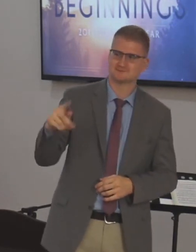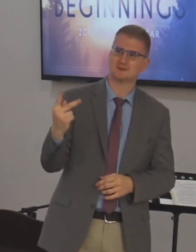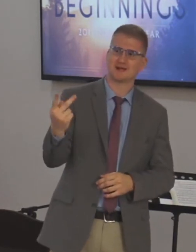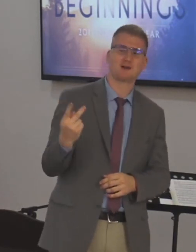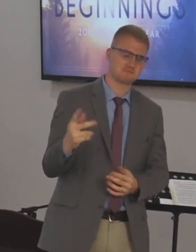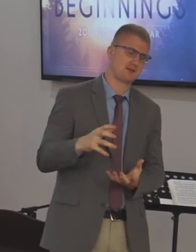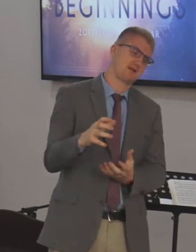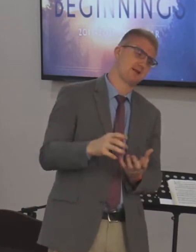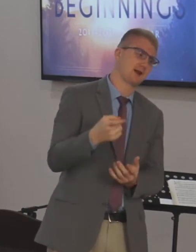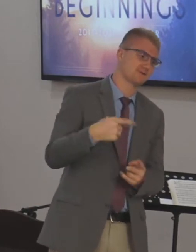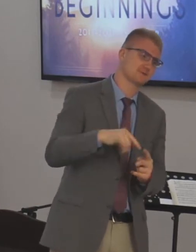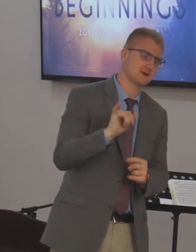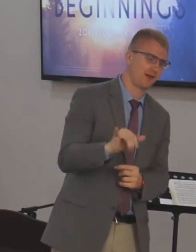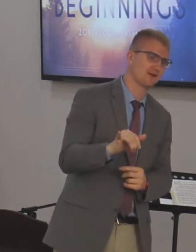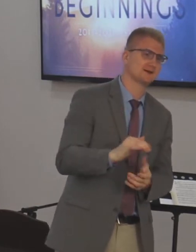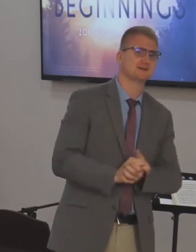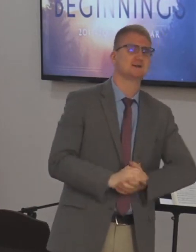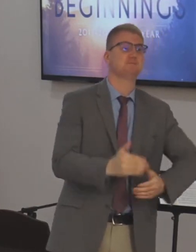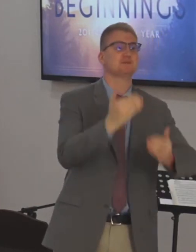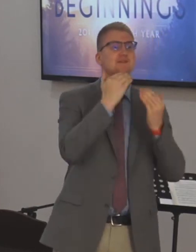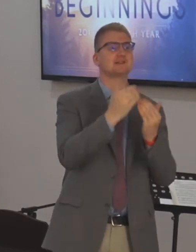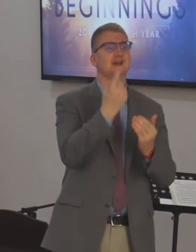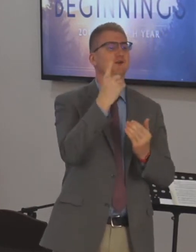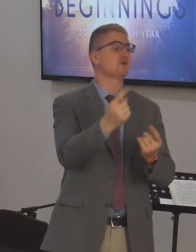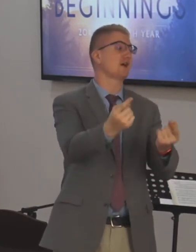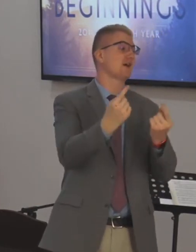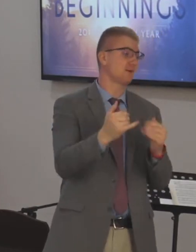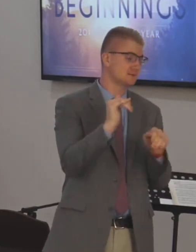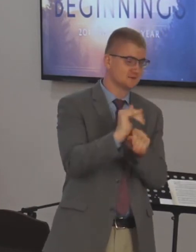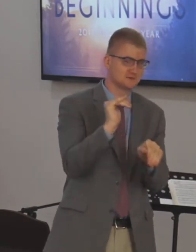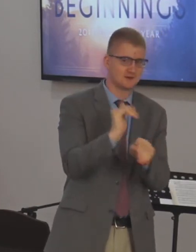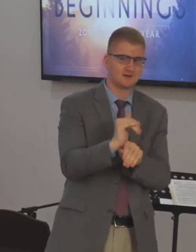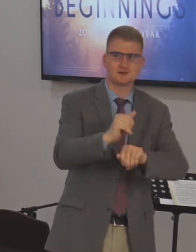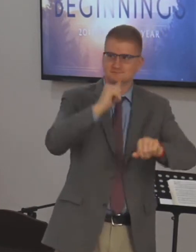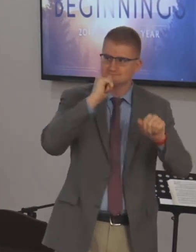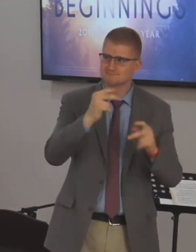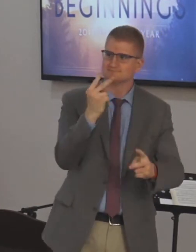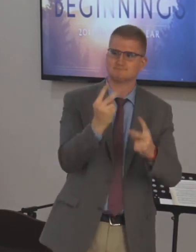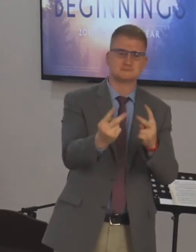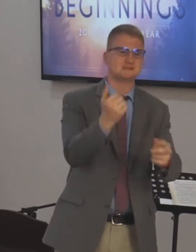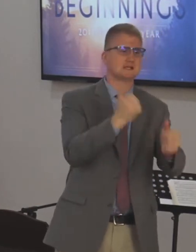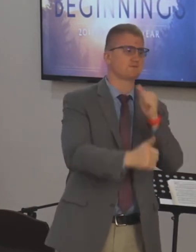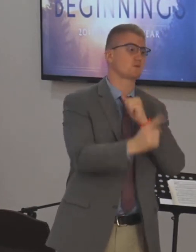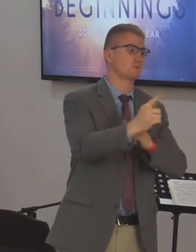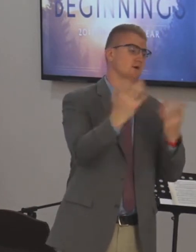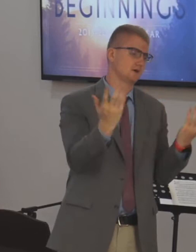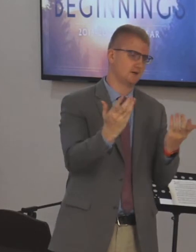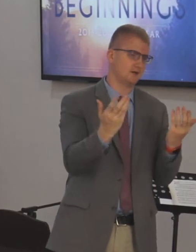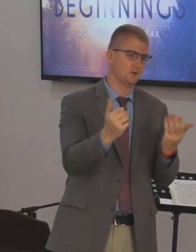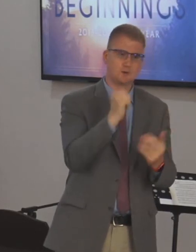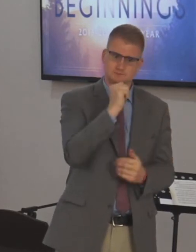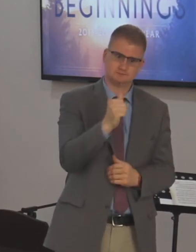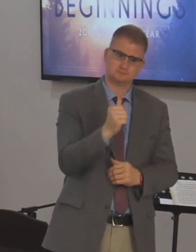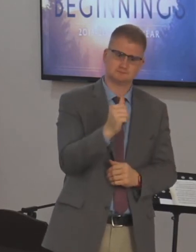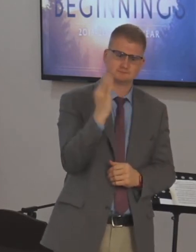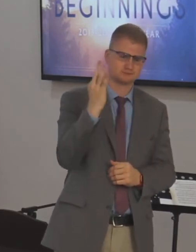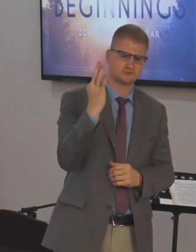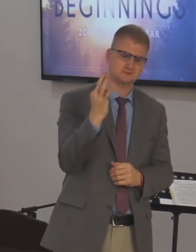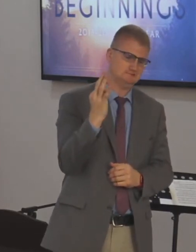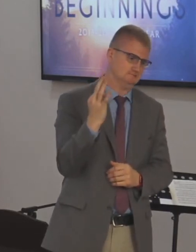thanks for the turnout tonight, that you're all here. What a blessing. I haven't preached in a while. I haven't